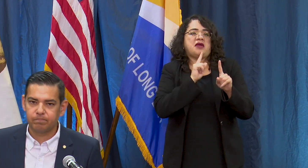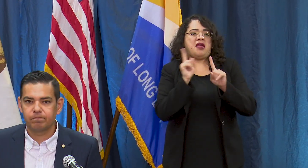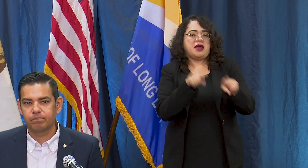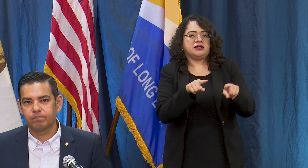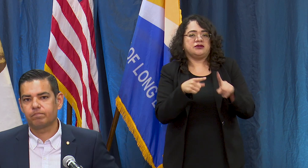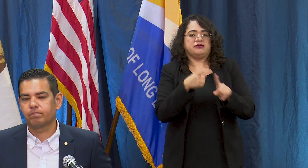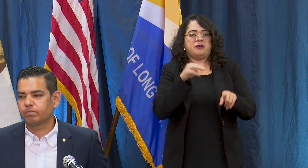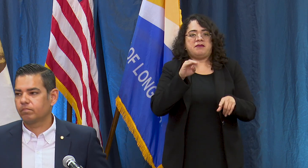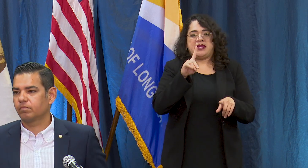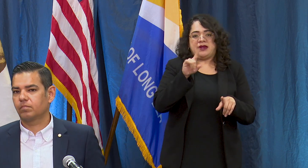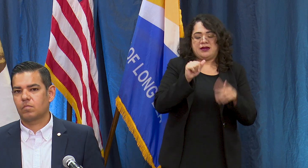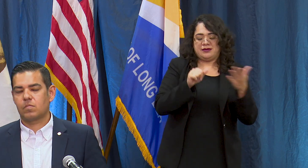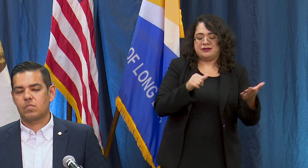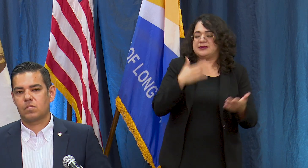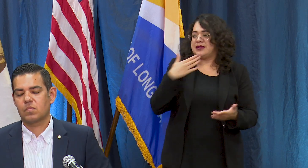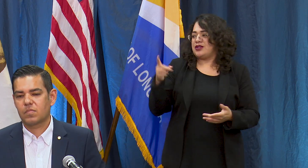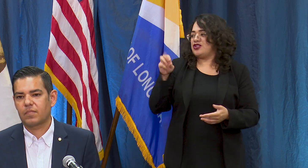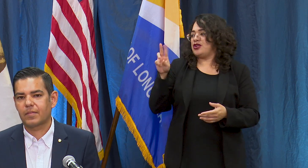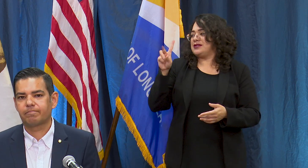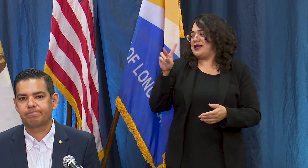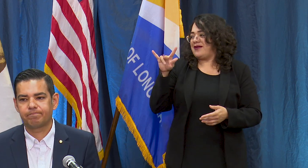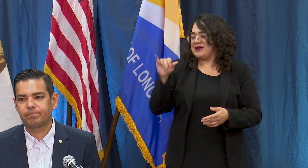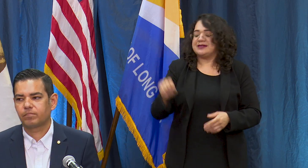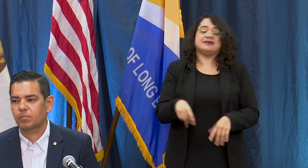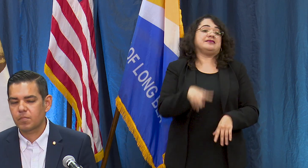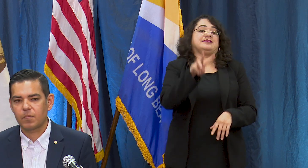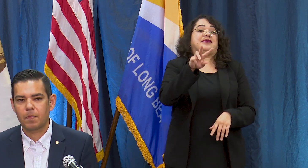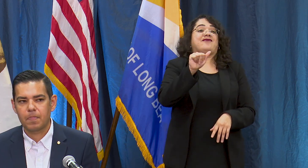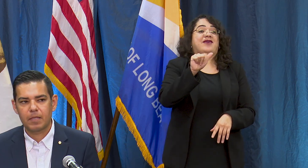Okay, first up, we have Valerie from the Post.